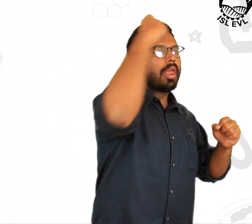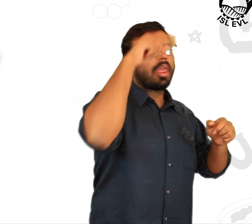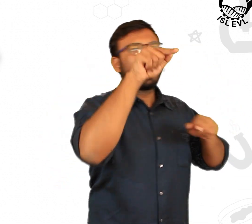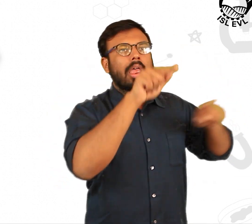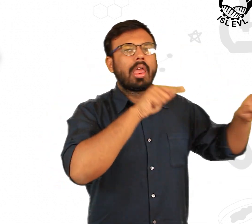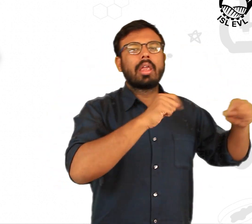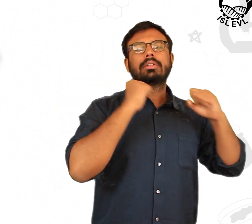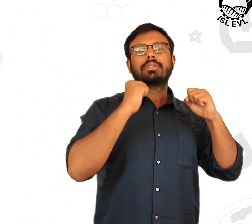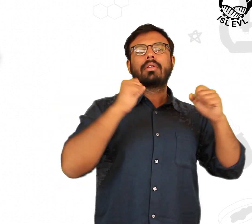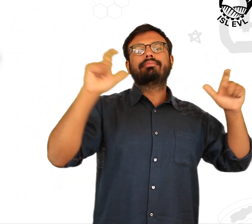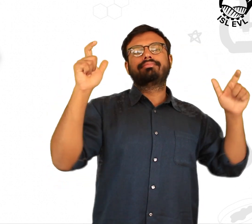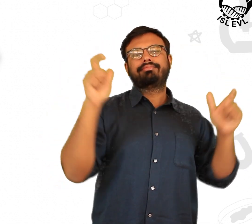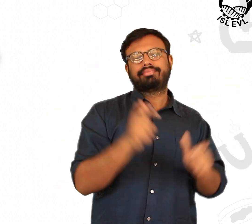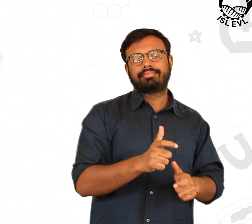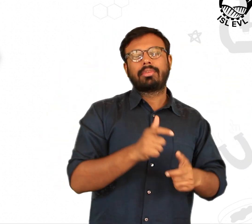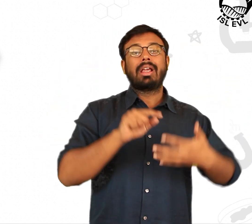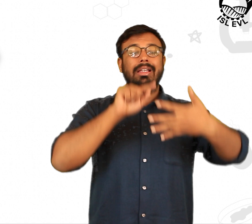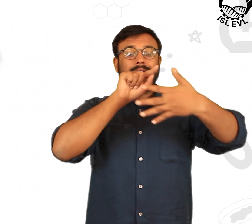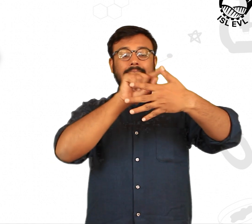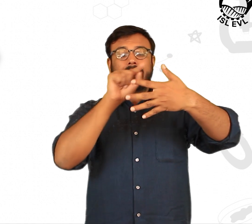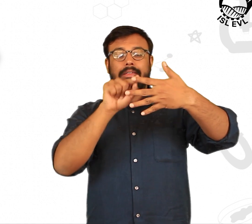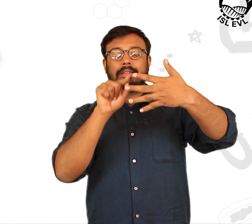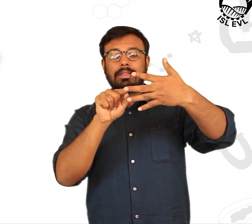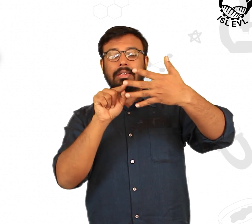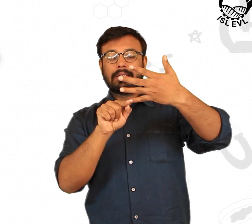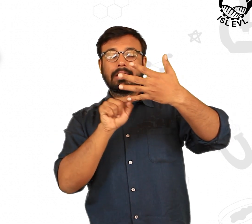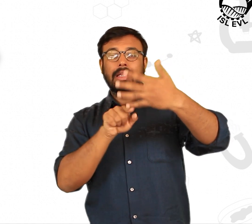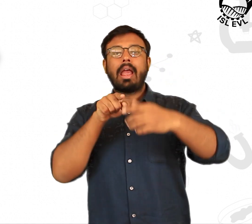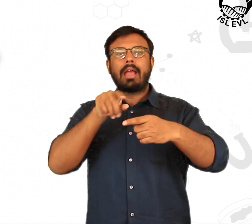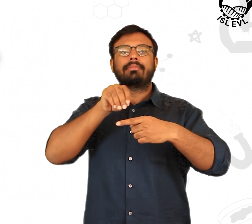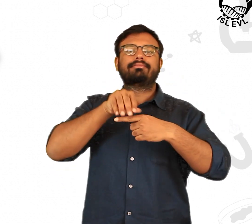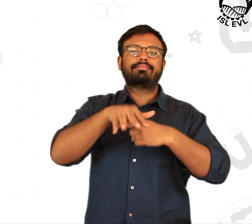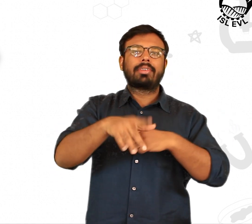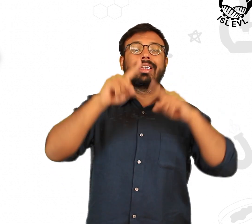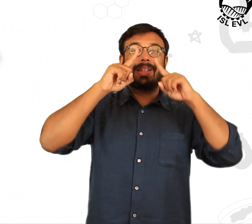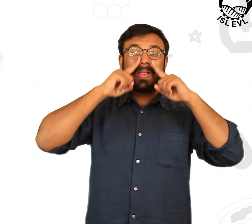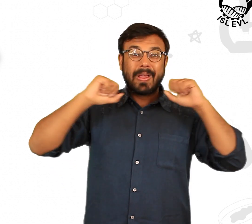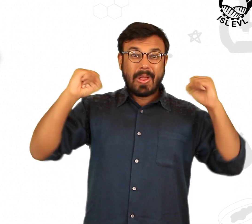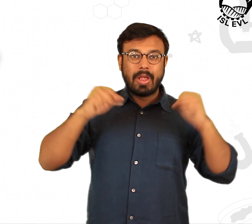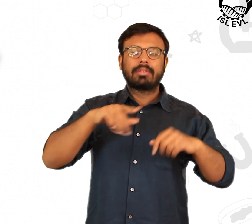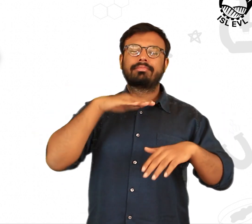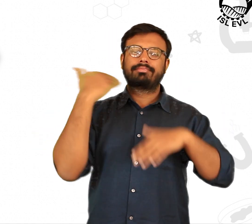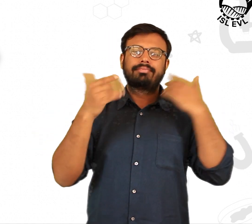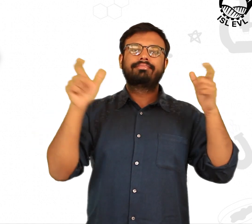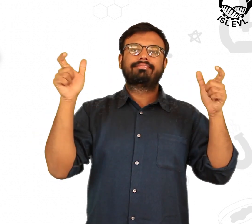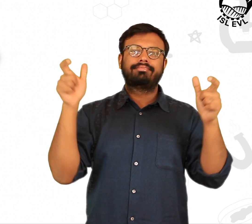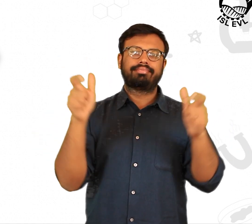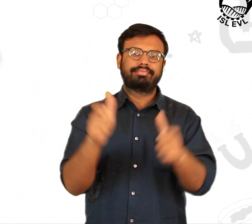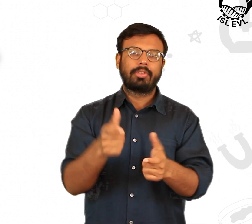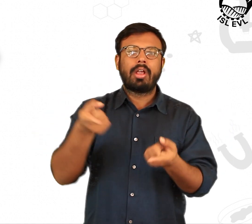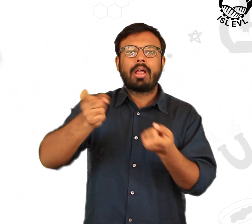different habitat, which ultimately impacts their population and their numbers.